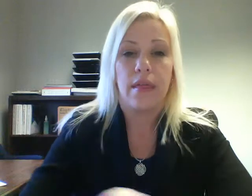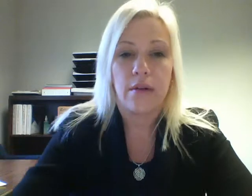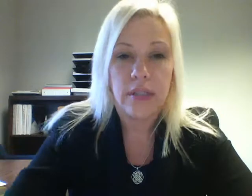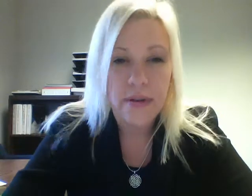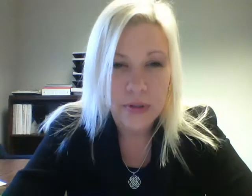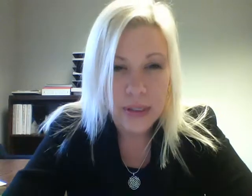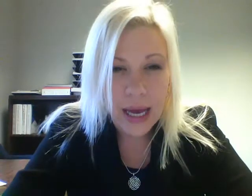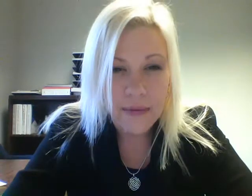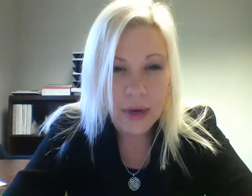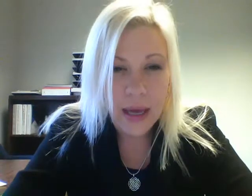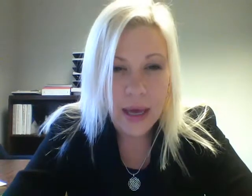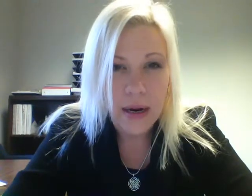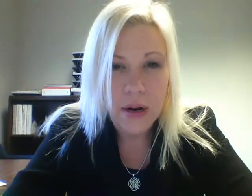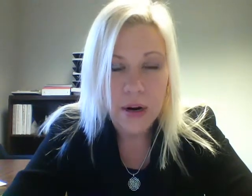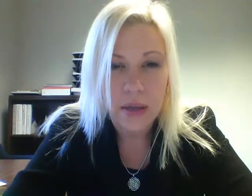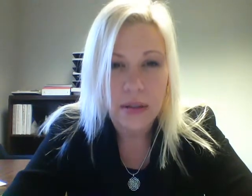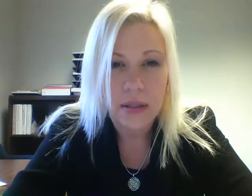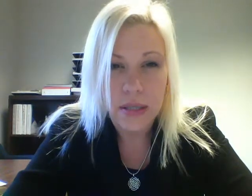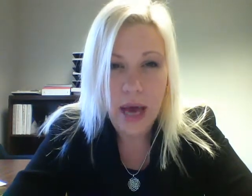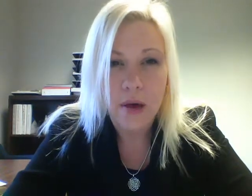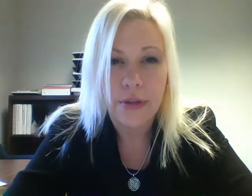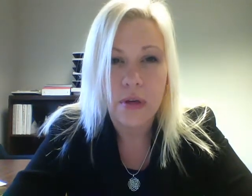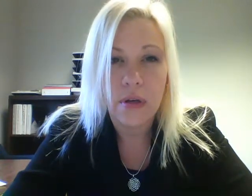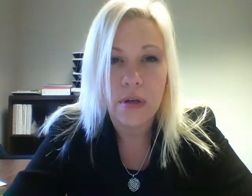There's a different sign for can't here in the South.